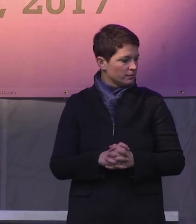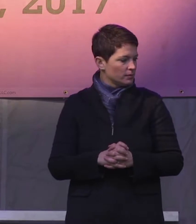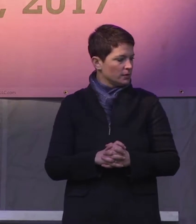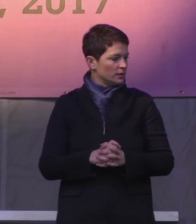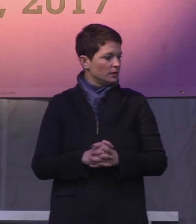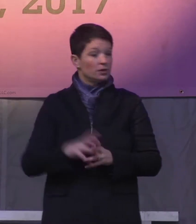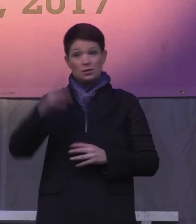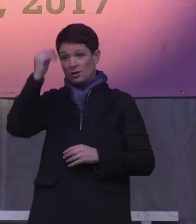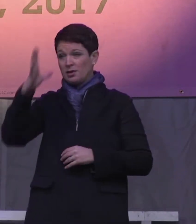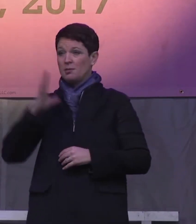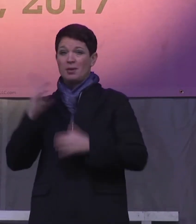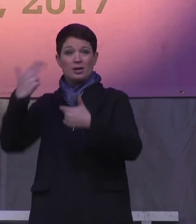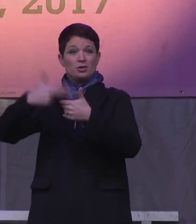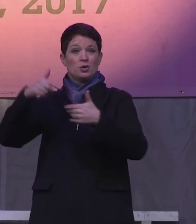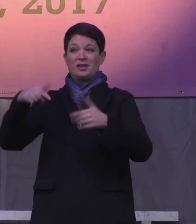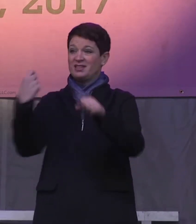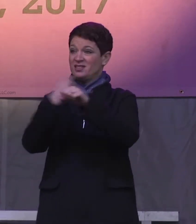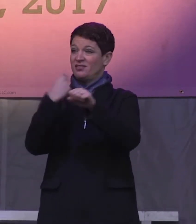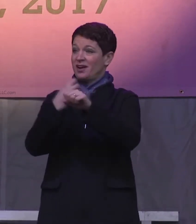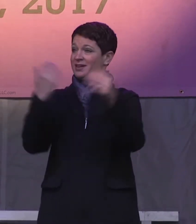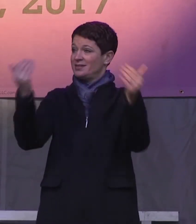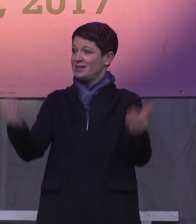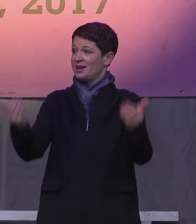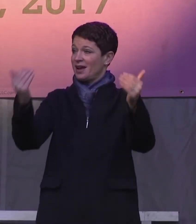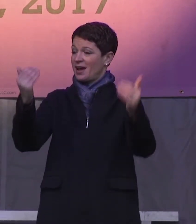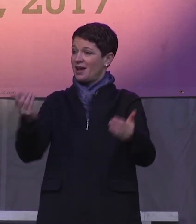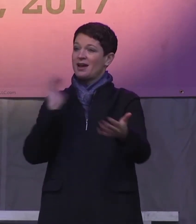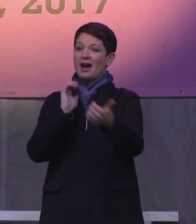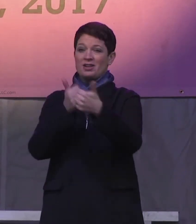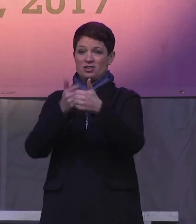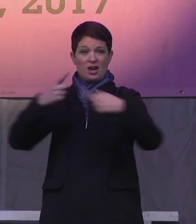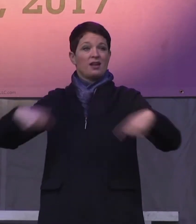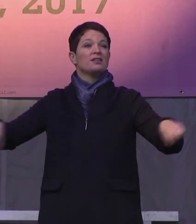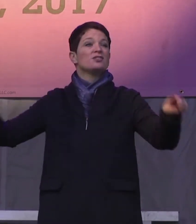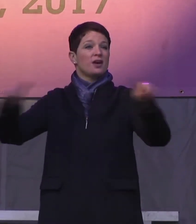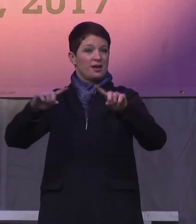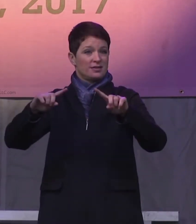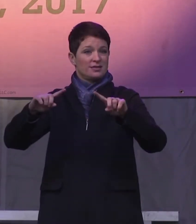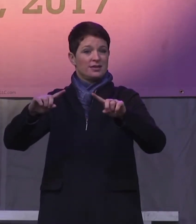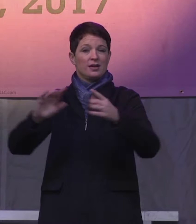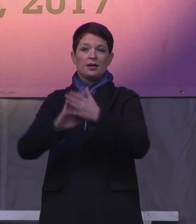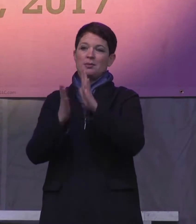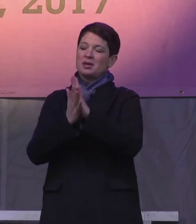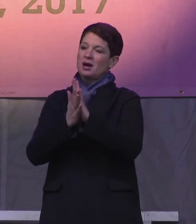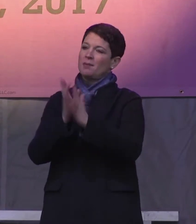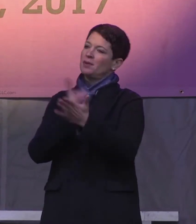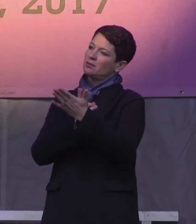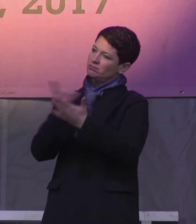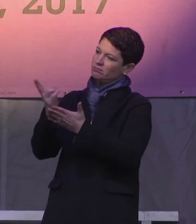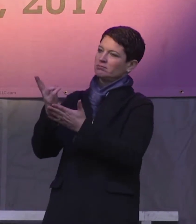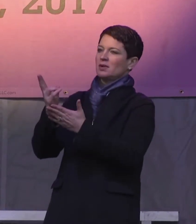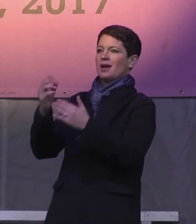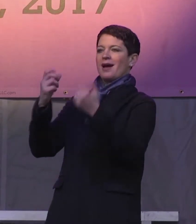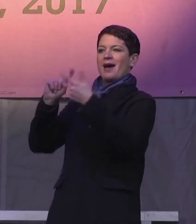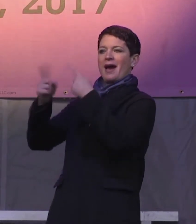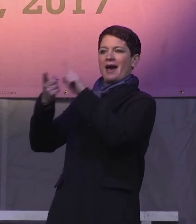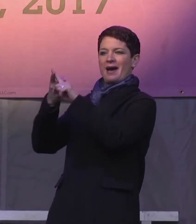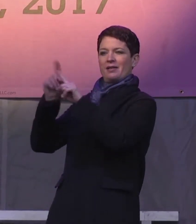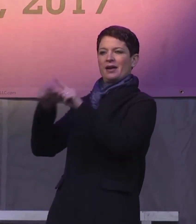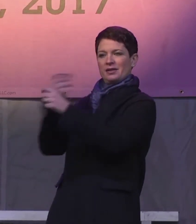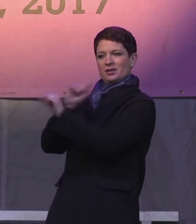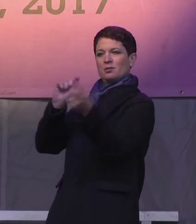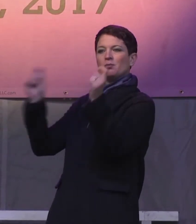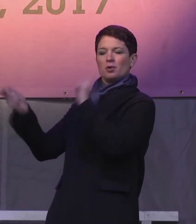To the men joining our fight here today, I challenge us to be the authentic allies in this movement that